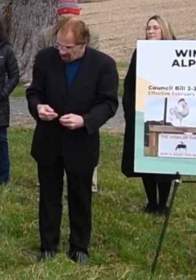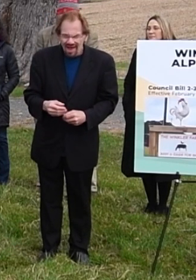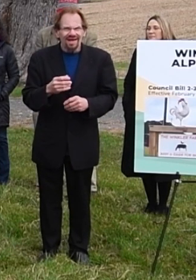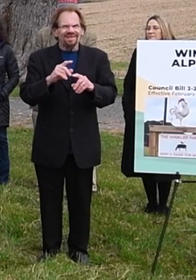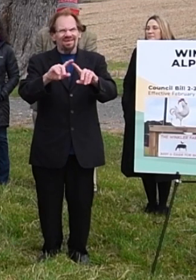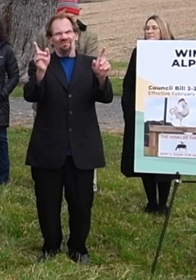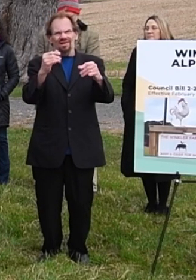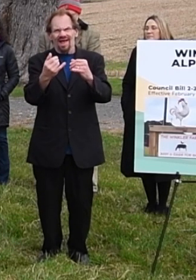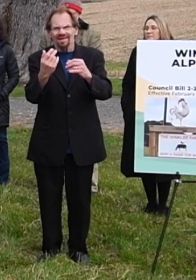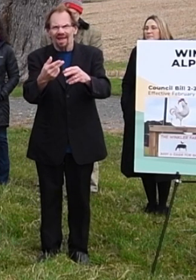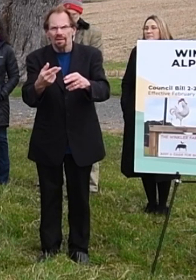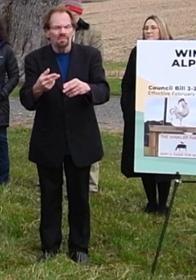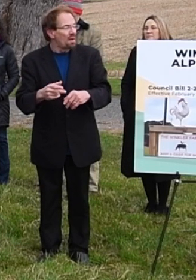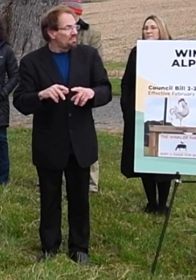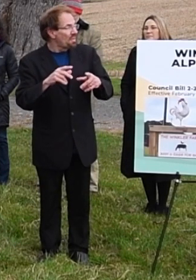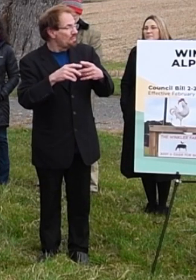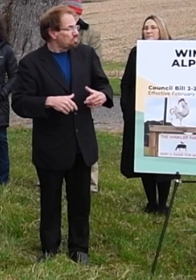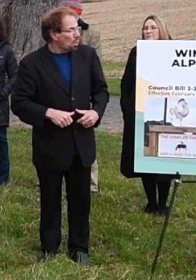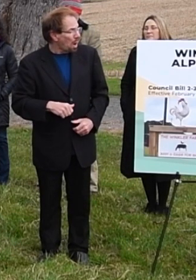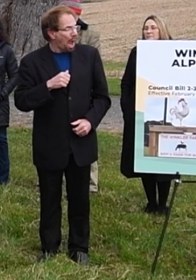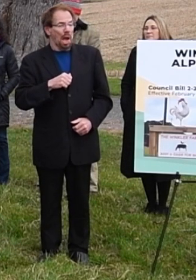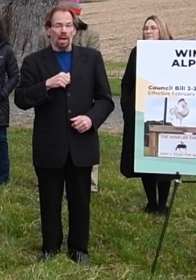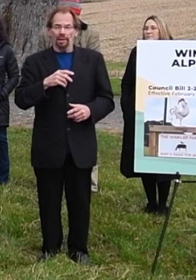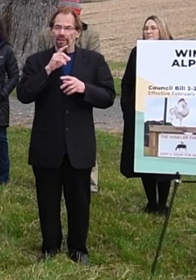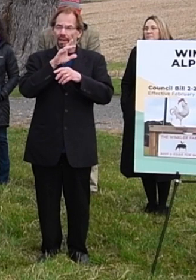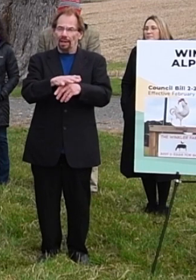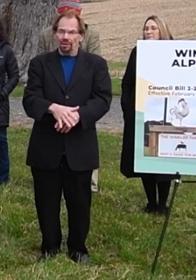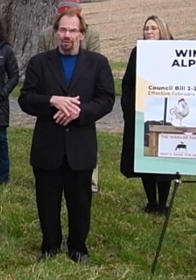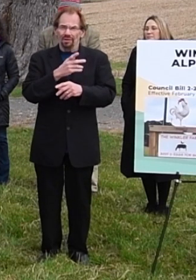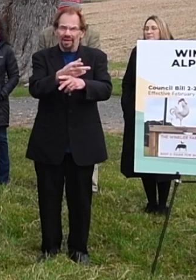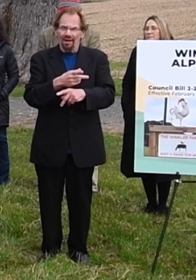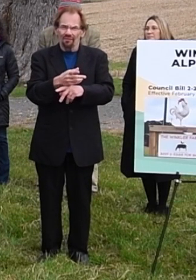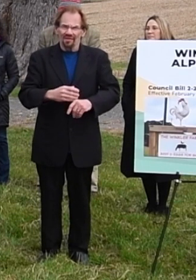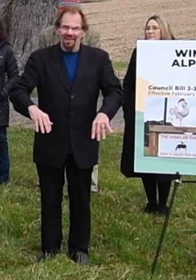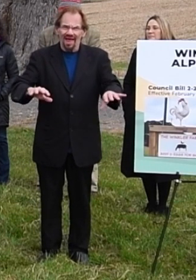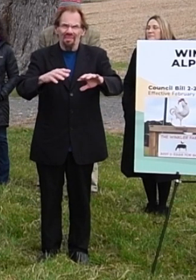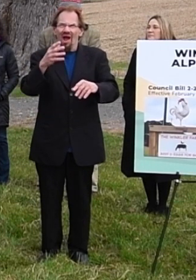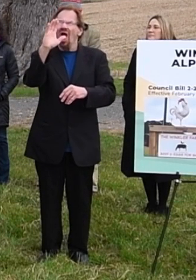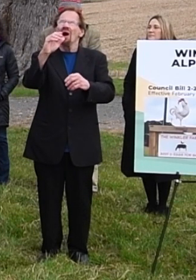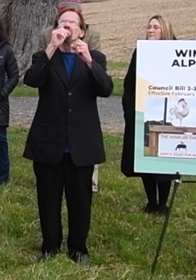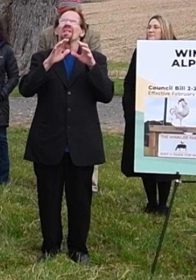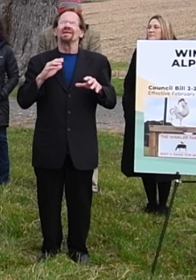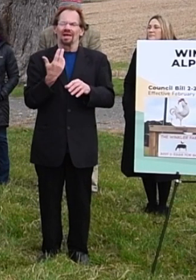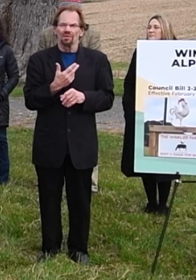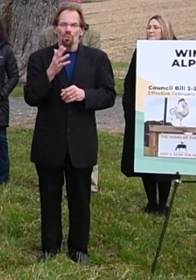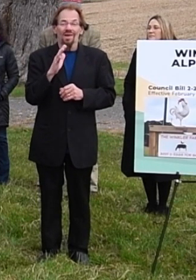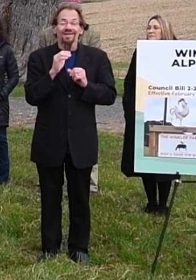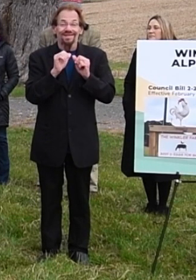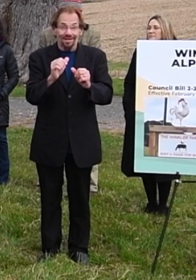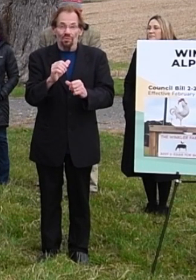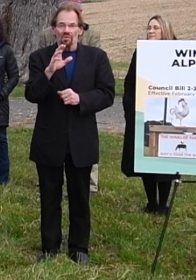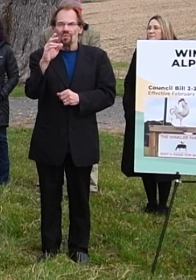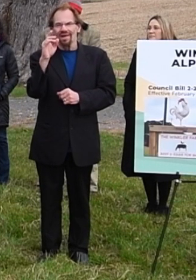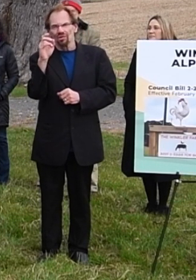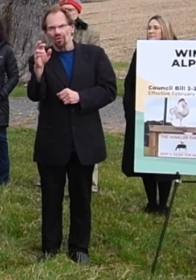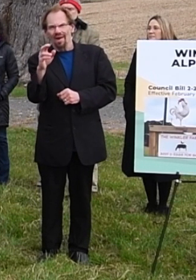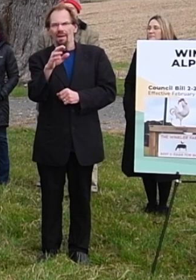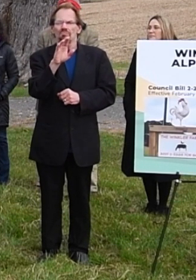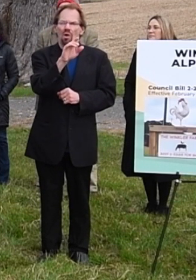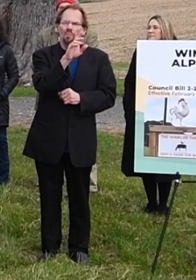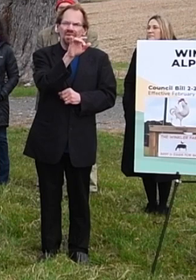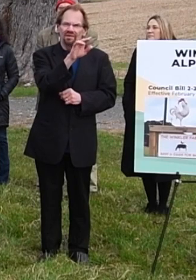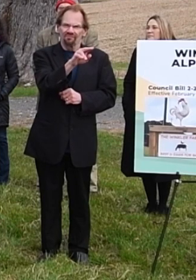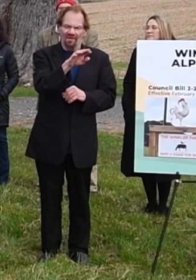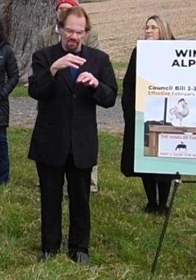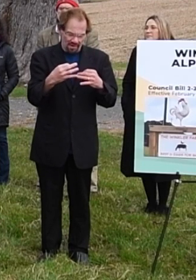to be stewards of the land God has blessed us with will continue with the Winkler and the Bowman family. Thank you to Howard